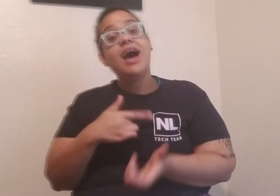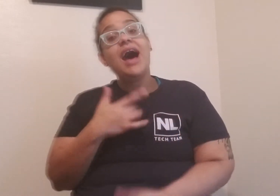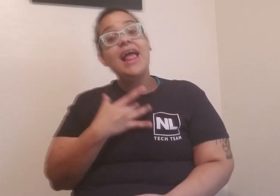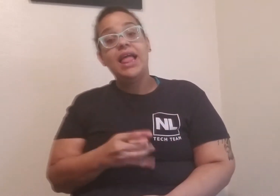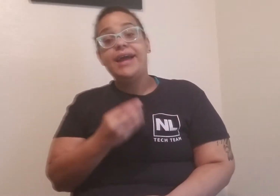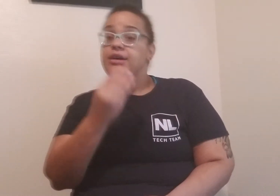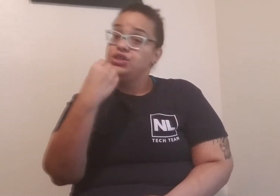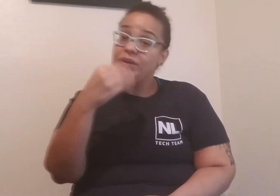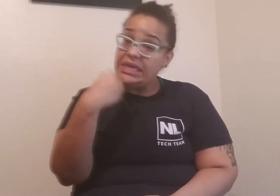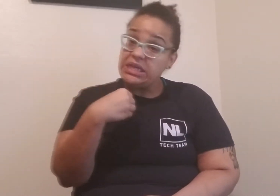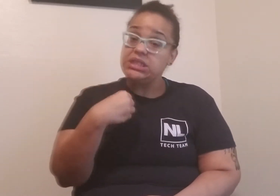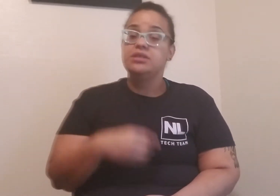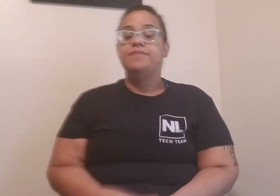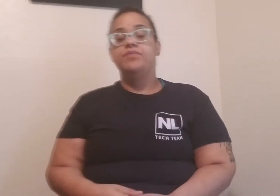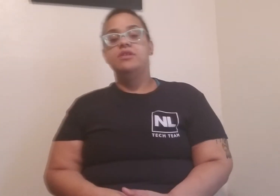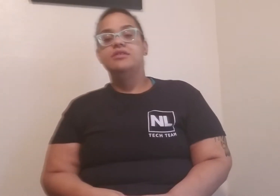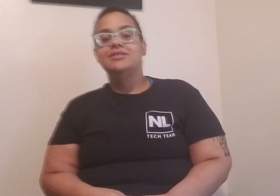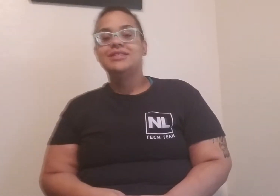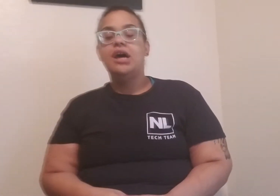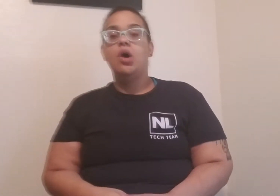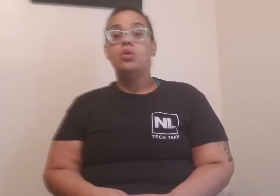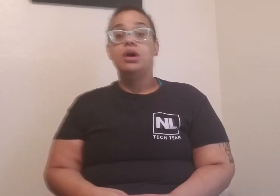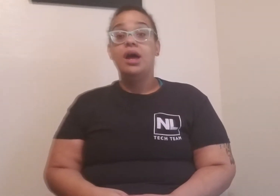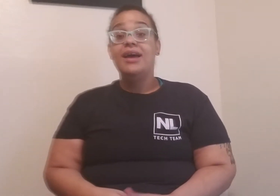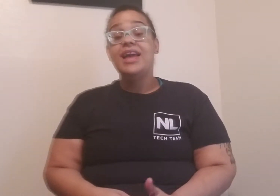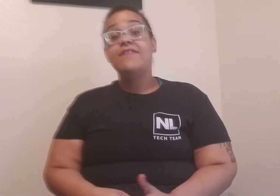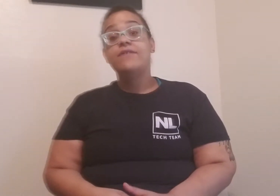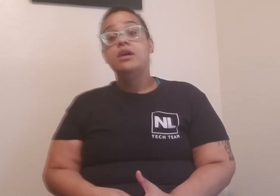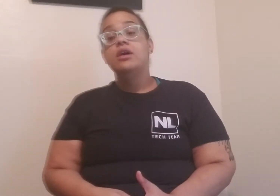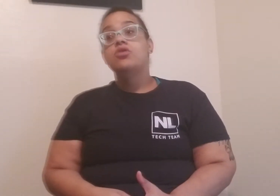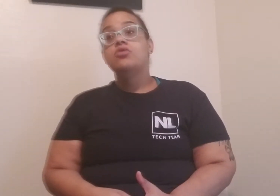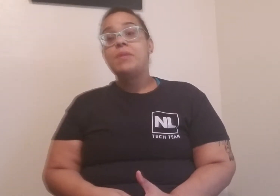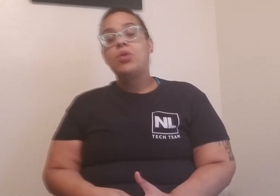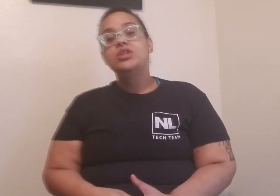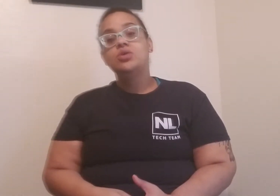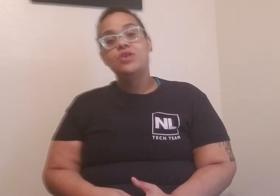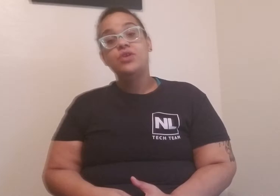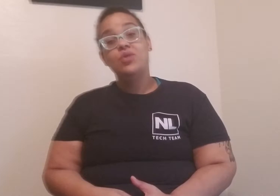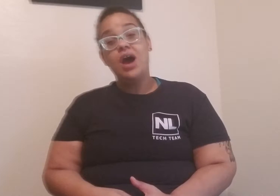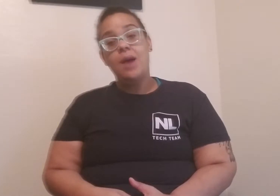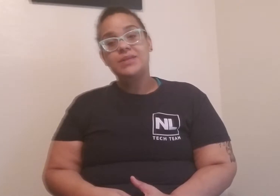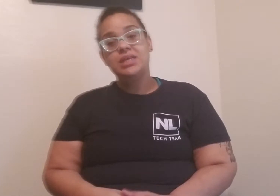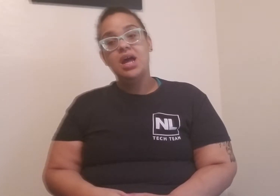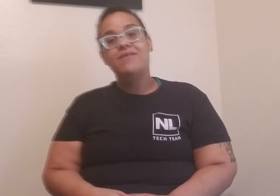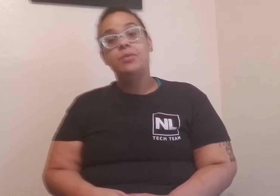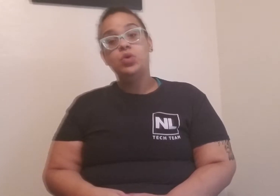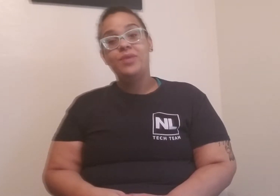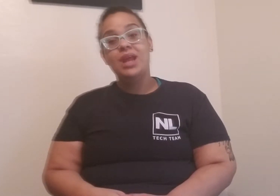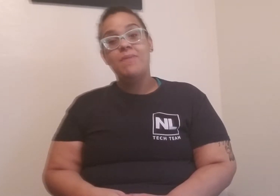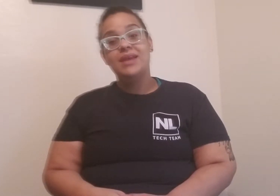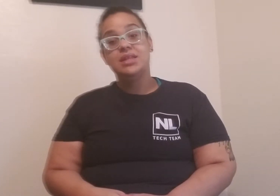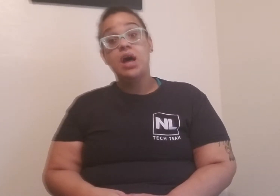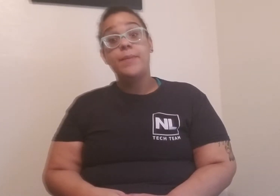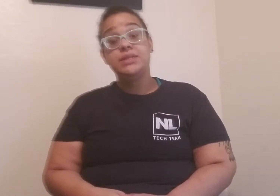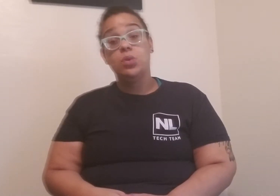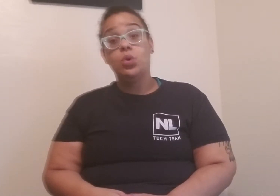I like to eat. So if, remember I told you if you do the opposite of a movement, it makes it the opposite word.